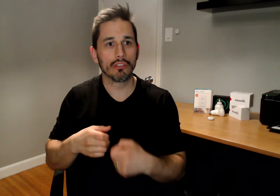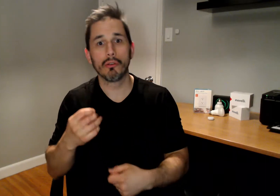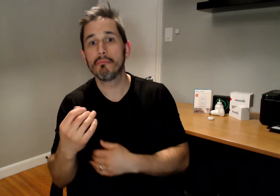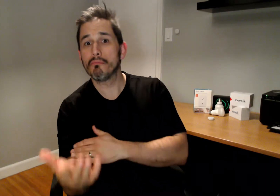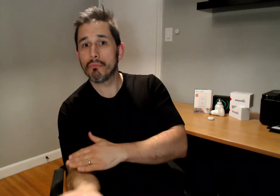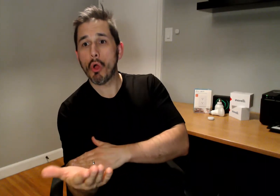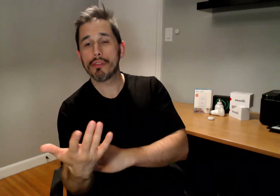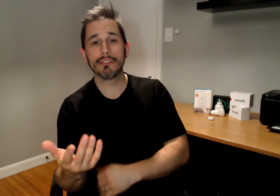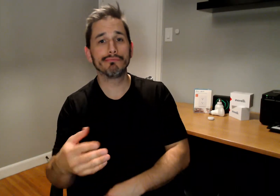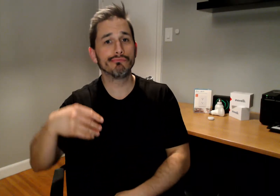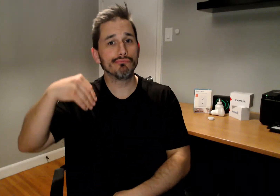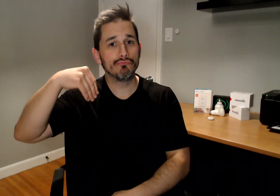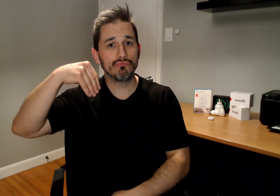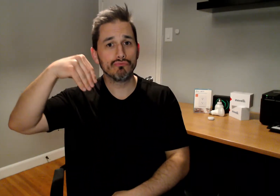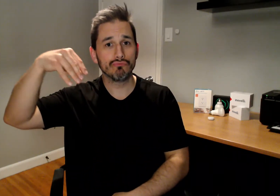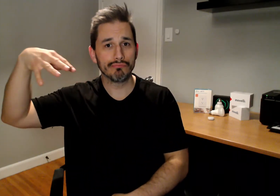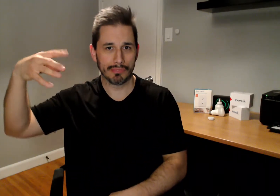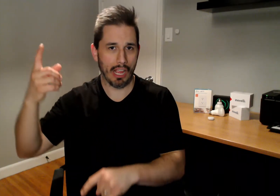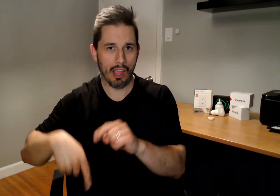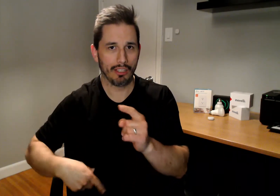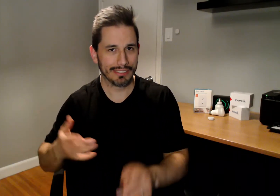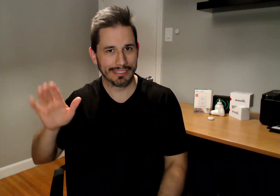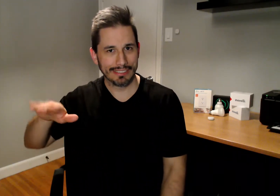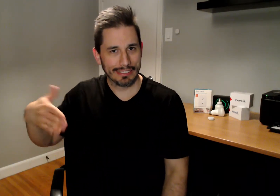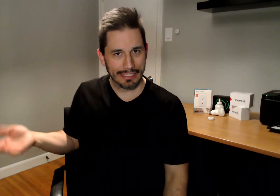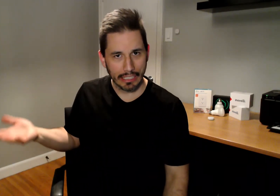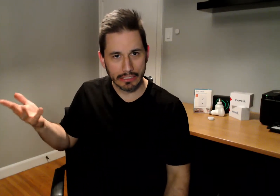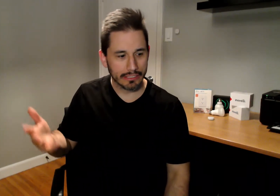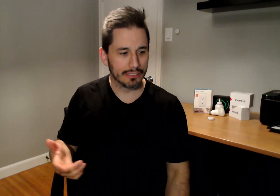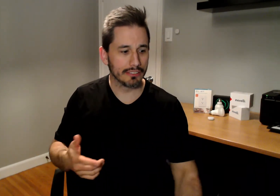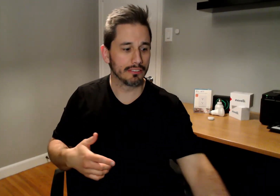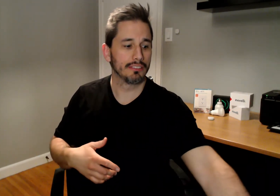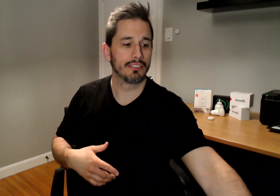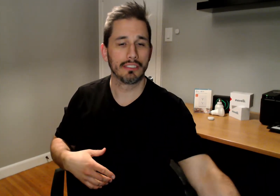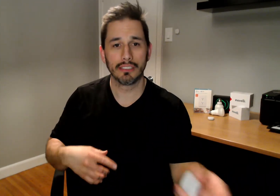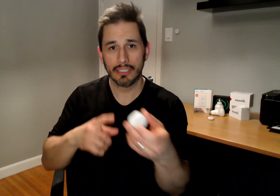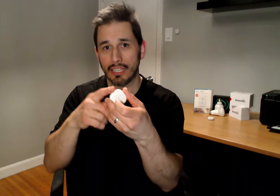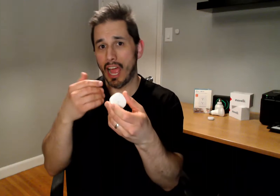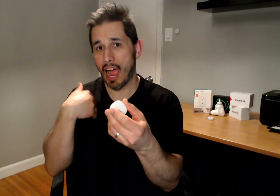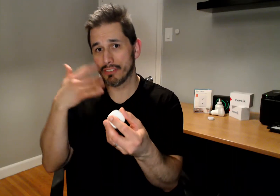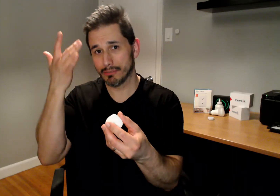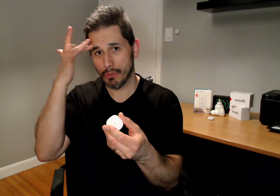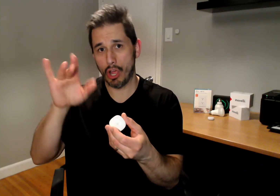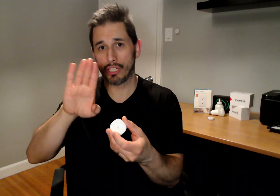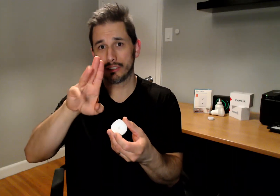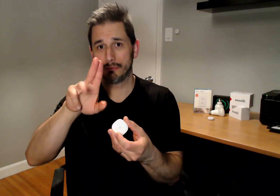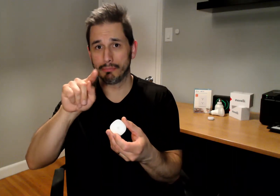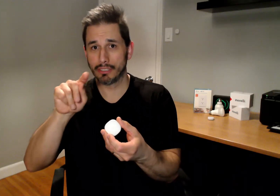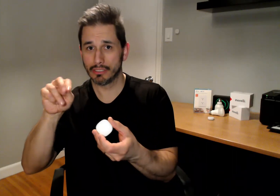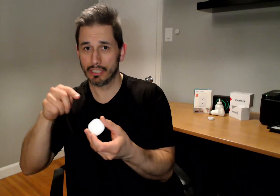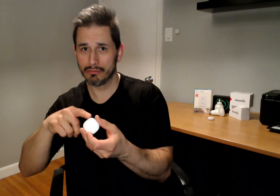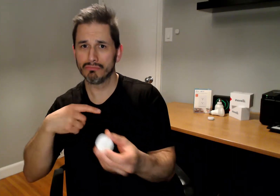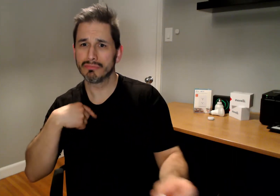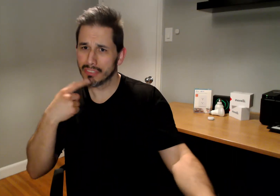no signal at all going to the LifeX bulb. In the morning, it won't automatically turn on because there isn't any power going to